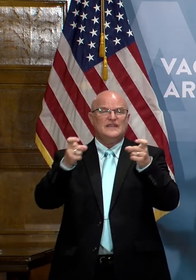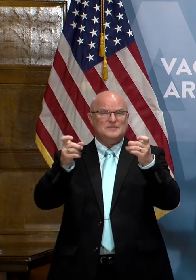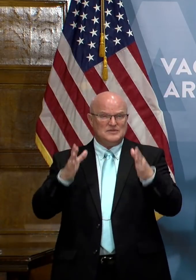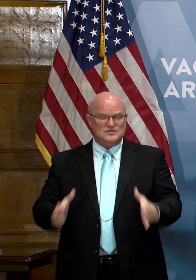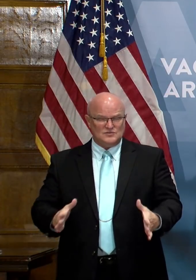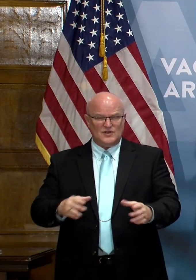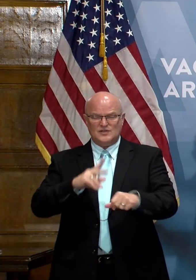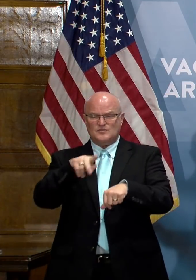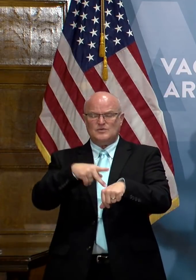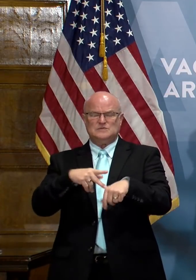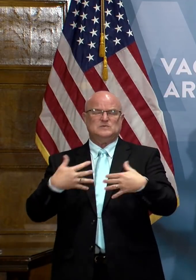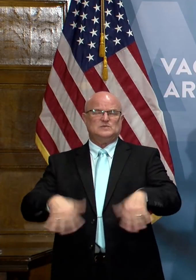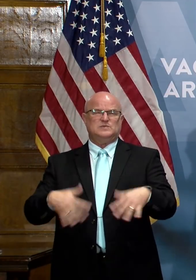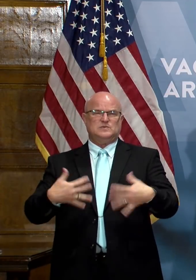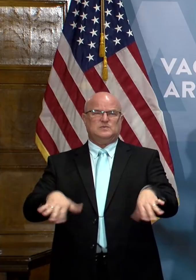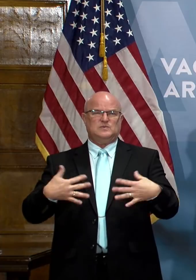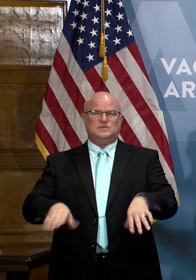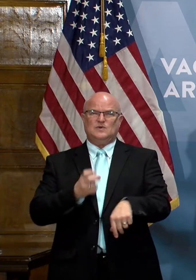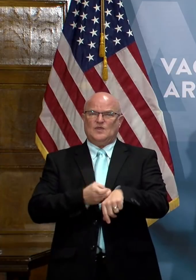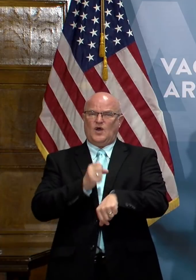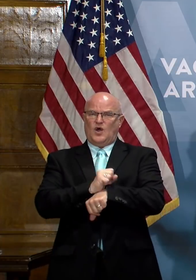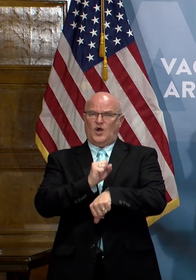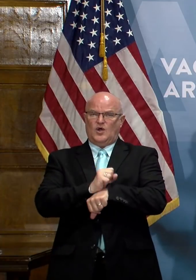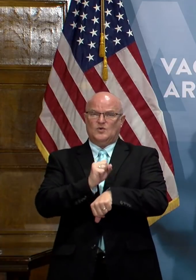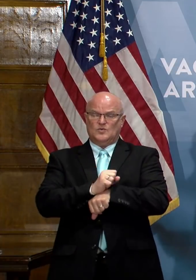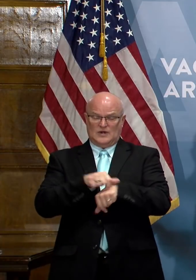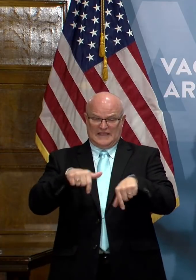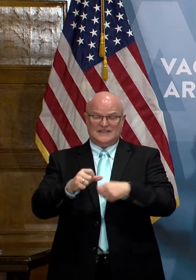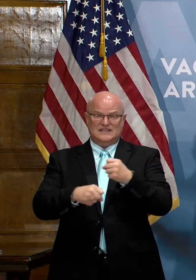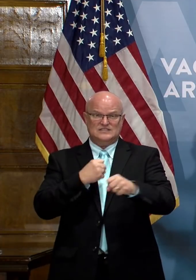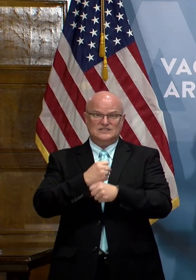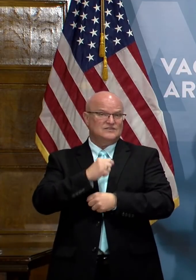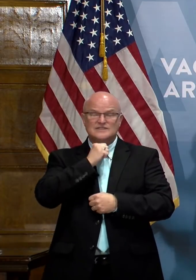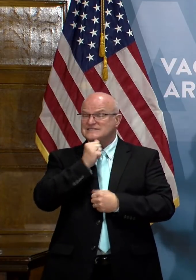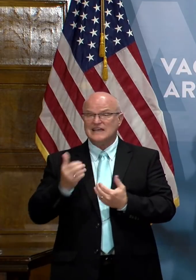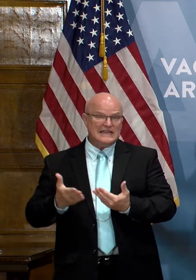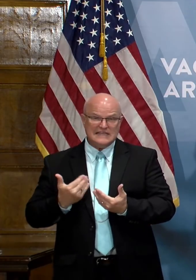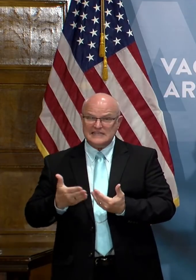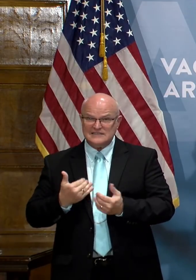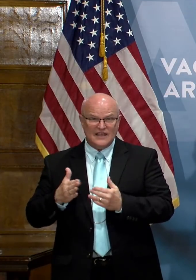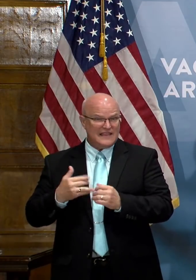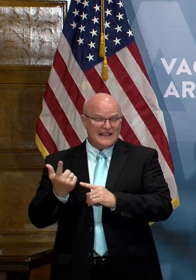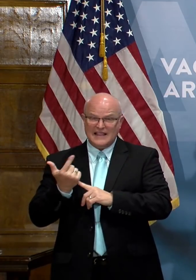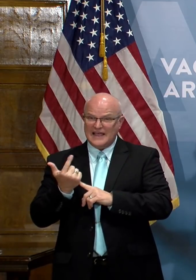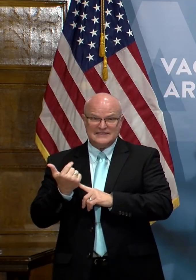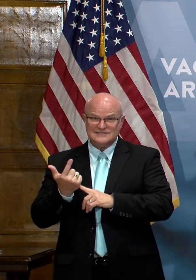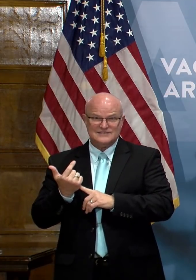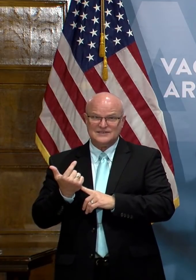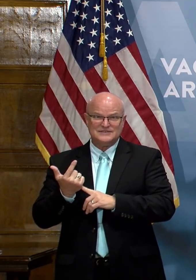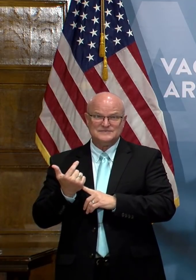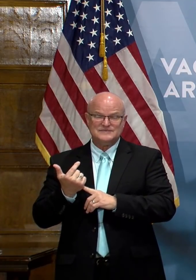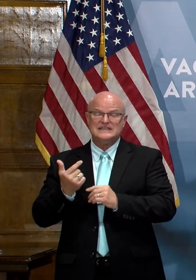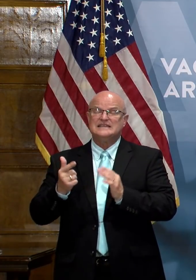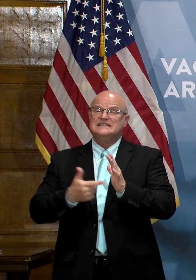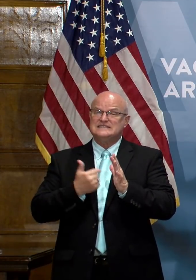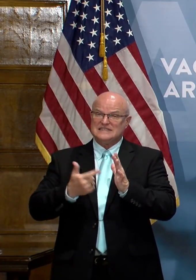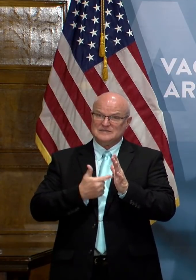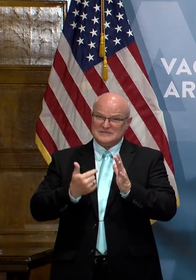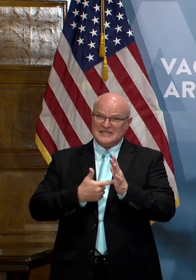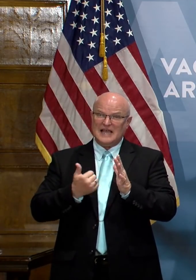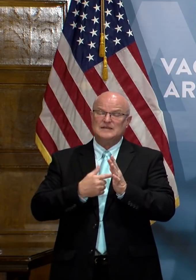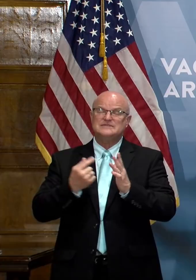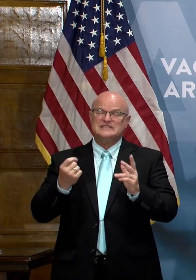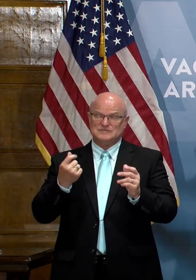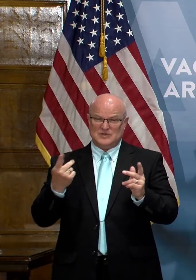for the hard work you're doing. This year is not easier than it was last year. In some cases, in some